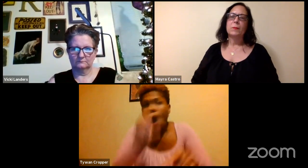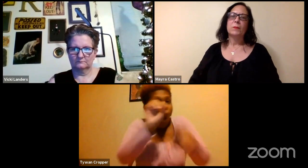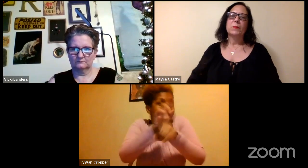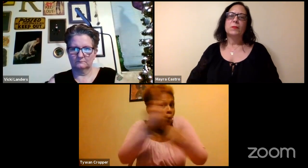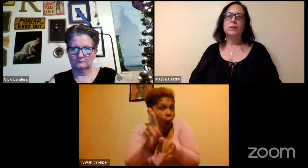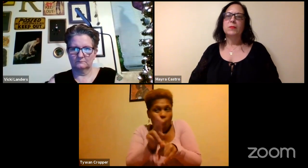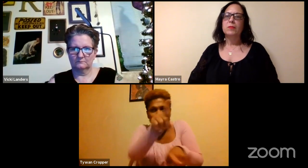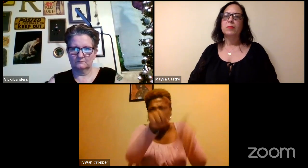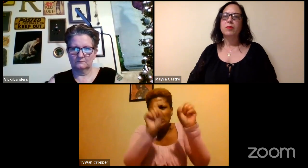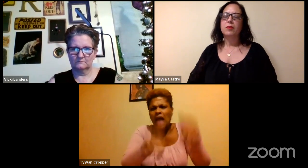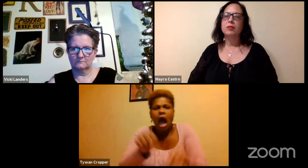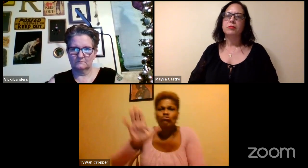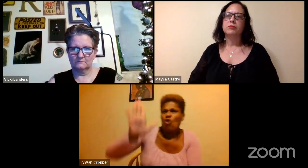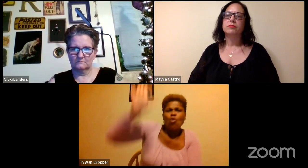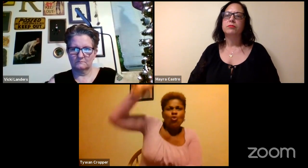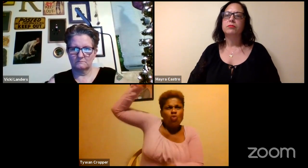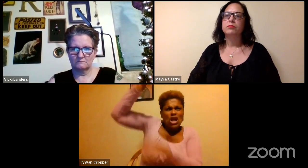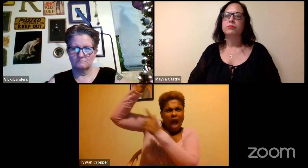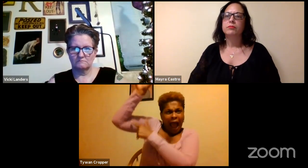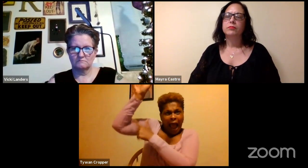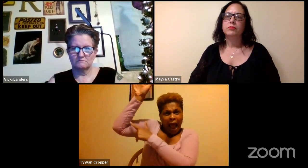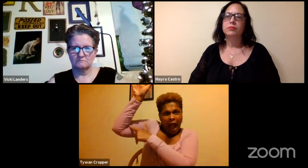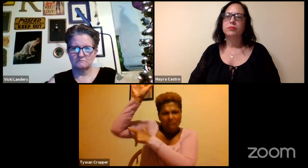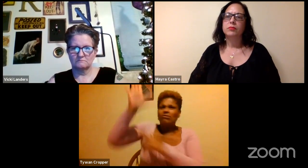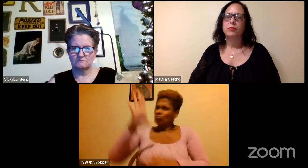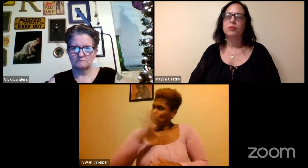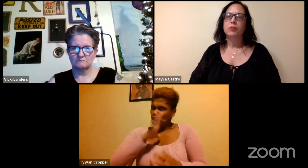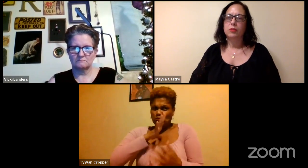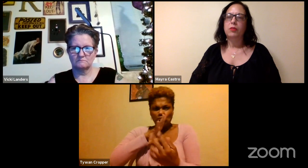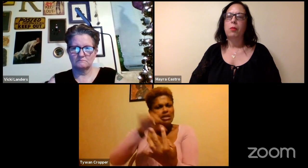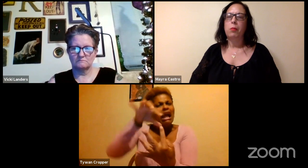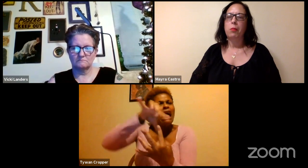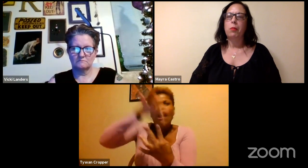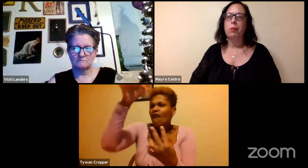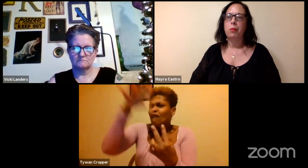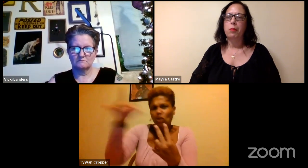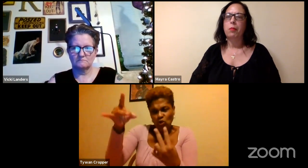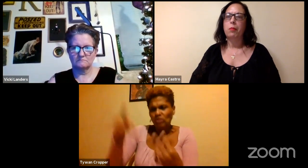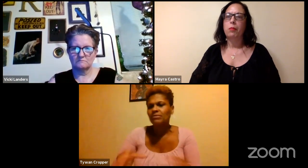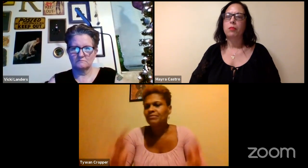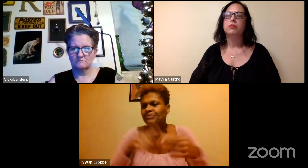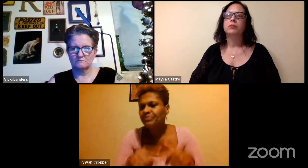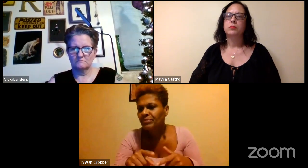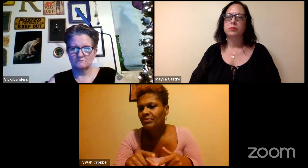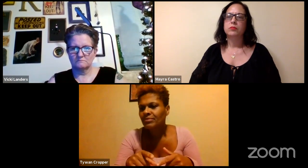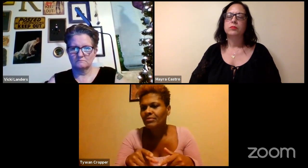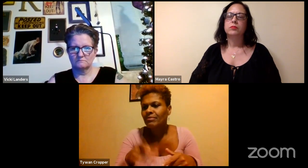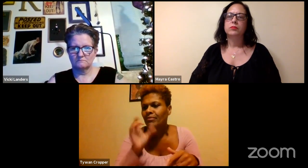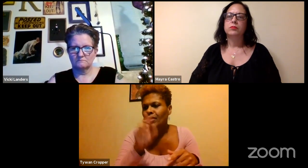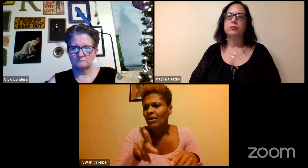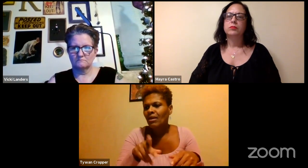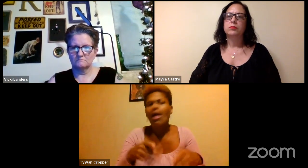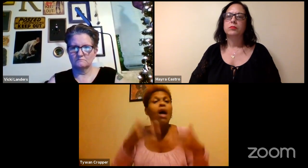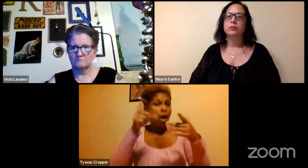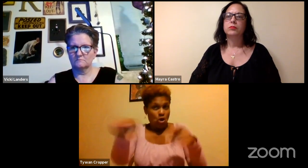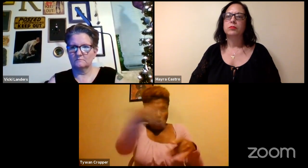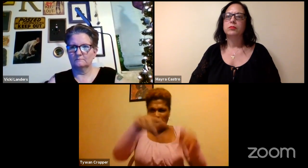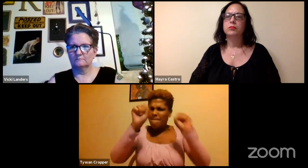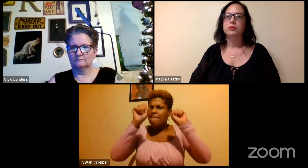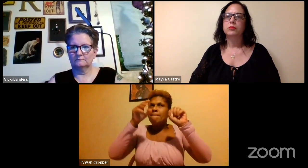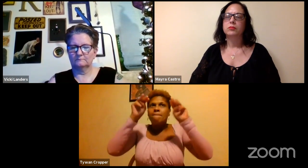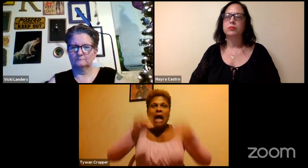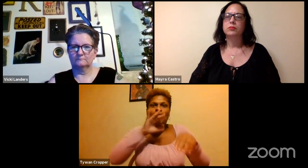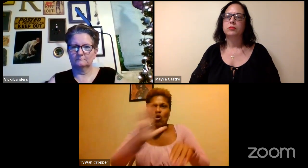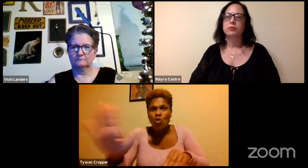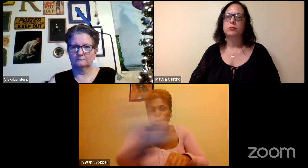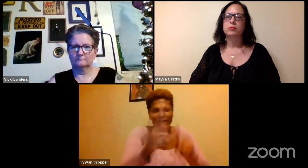you want to put them in the chat box, or you have the option of raising your hand. It is your choice.